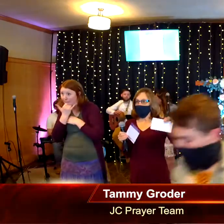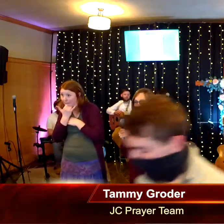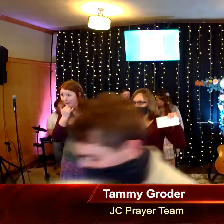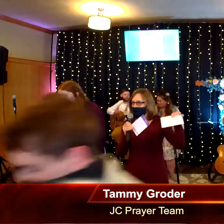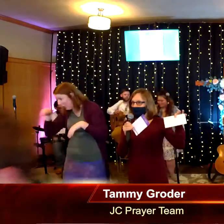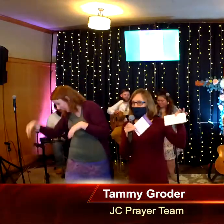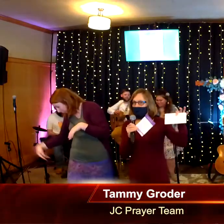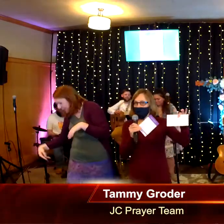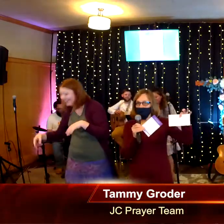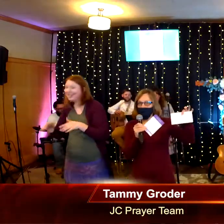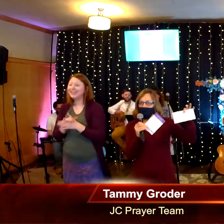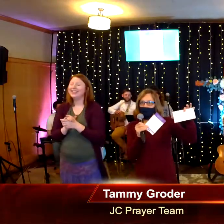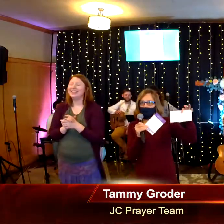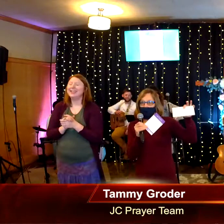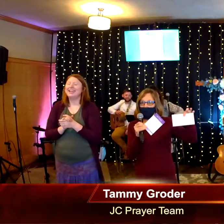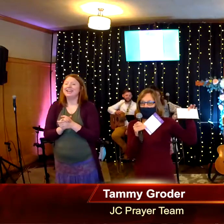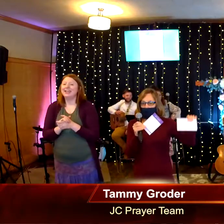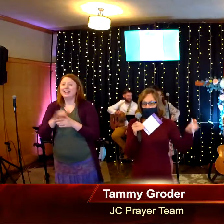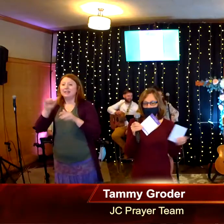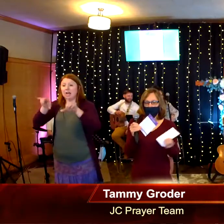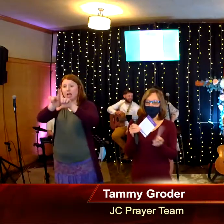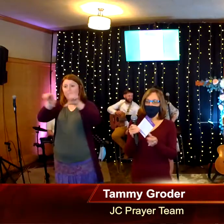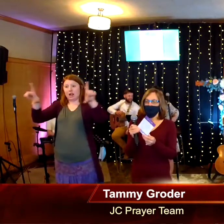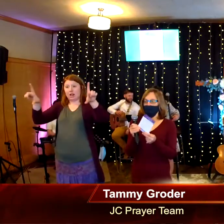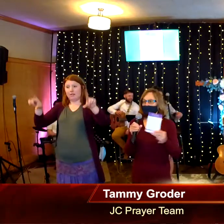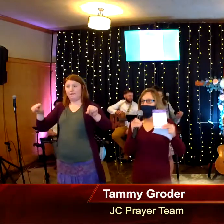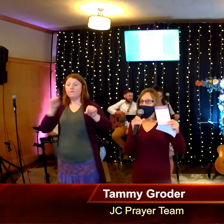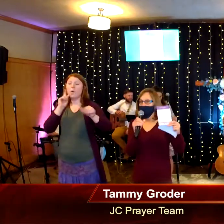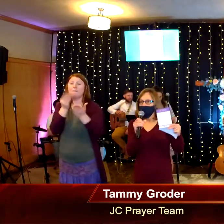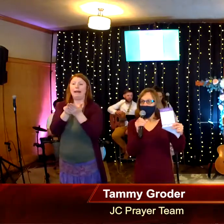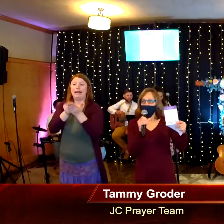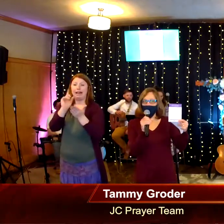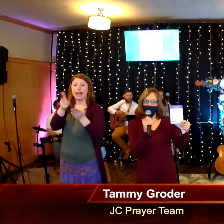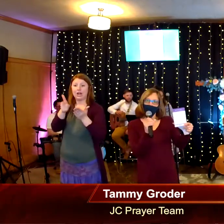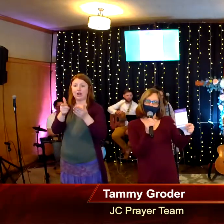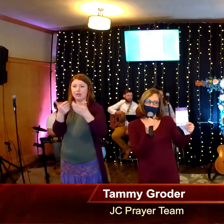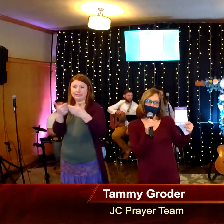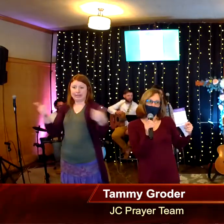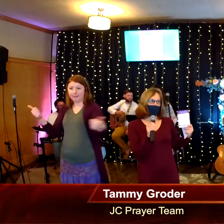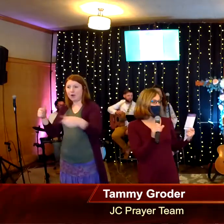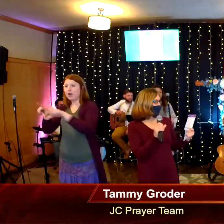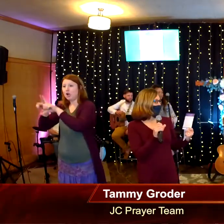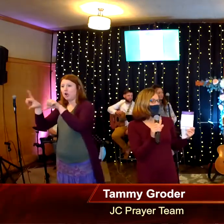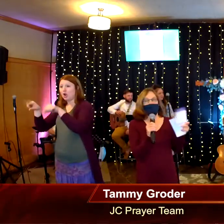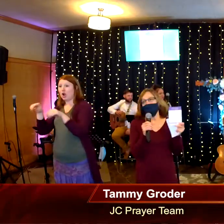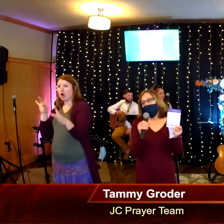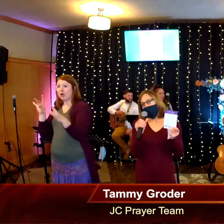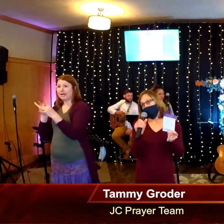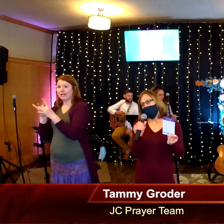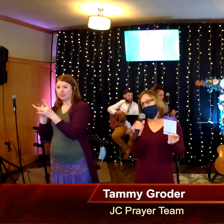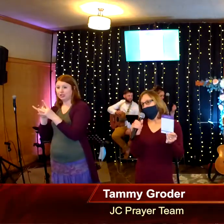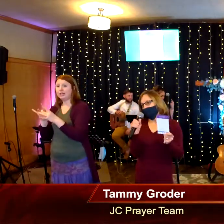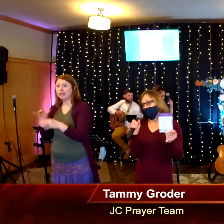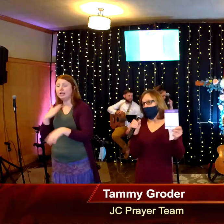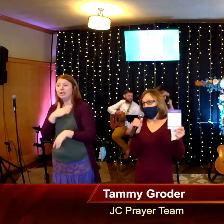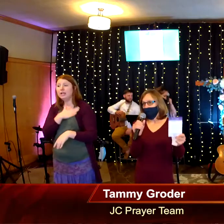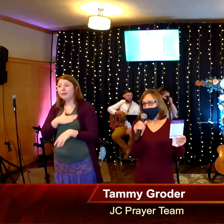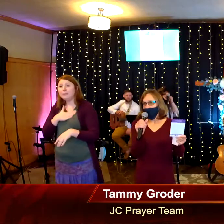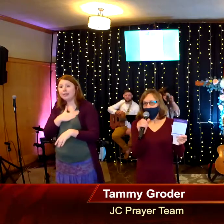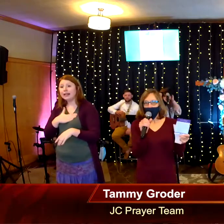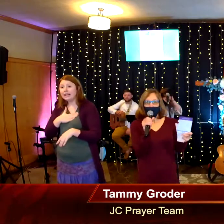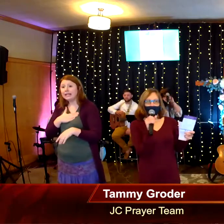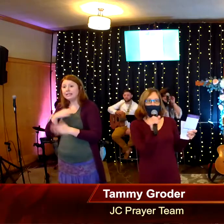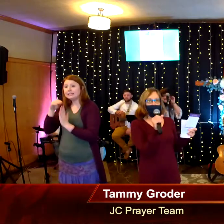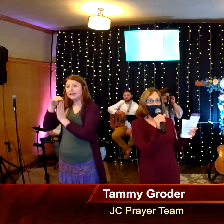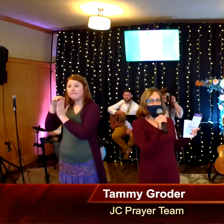This is your offering envelope, and that's for later. This is your connection card. We would love to have you fill